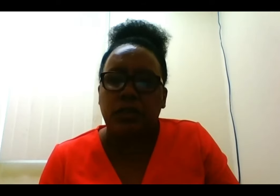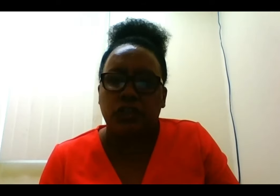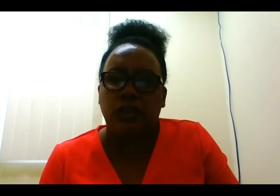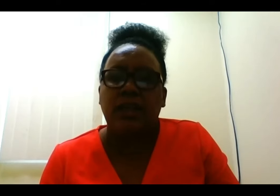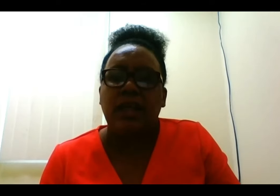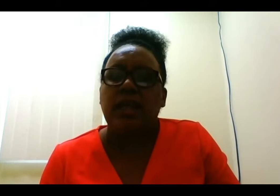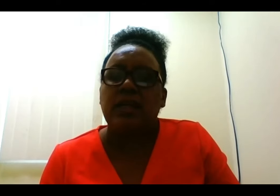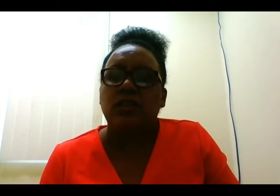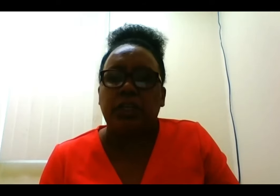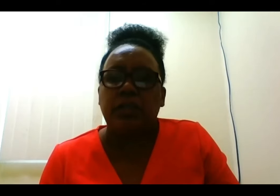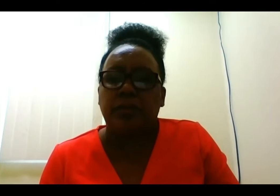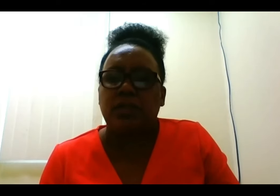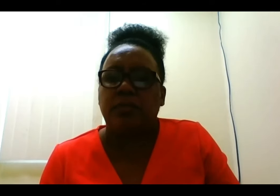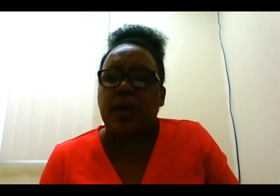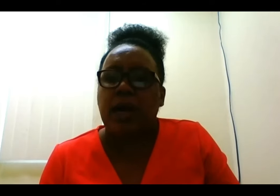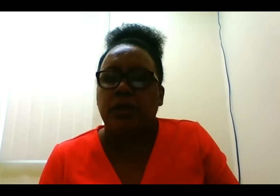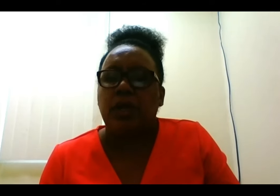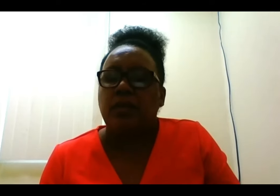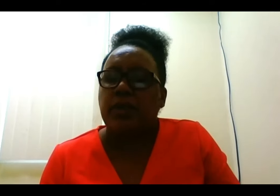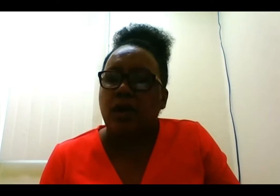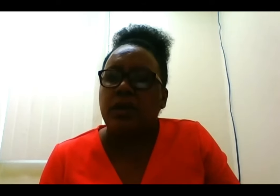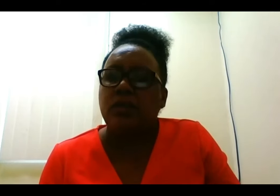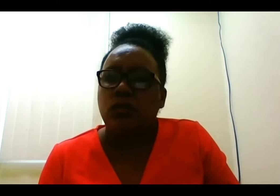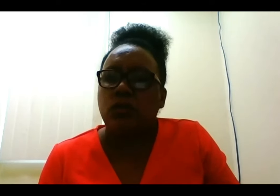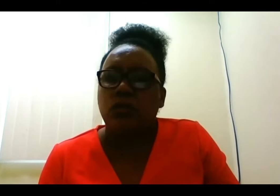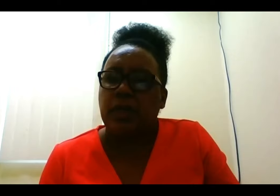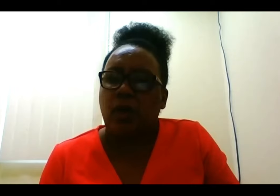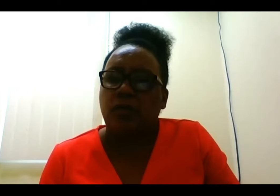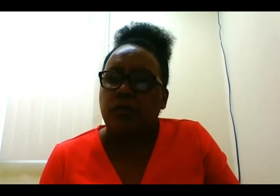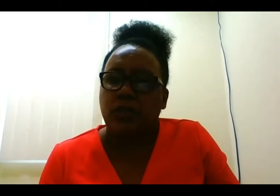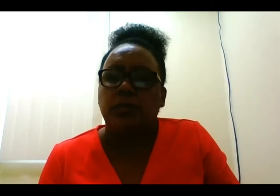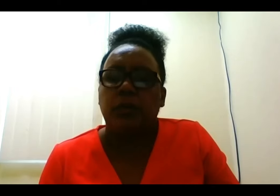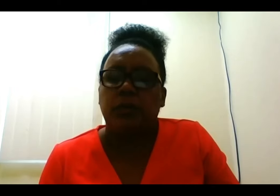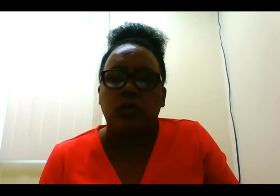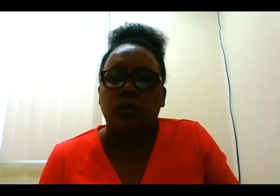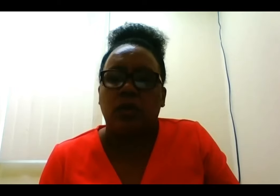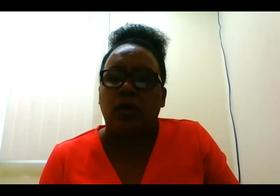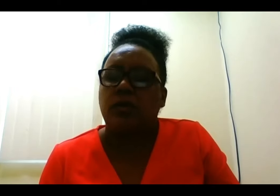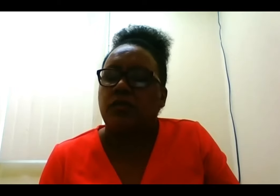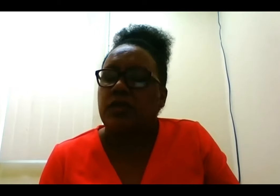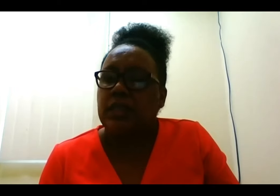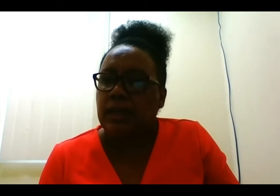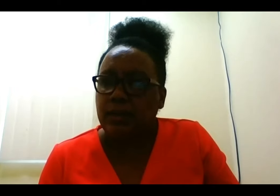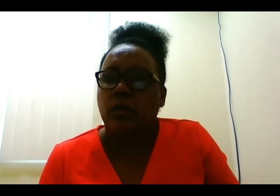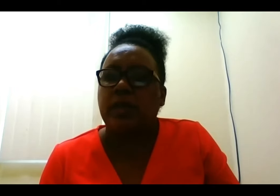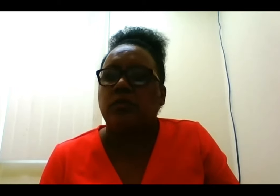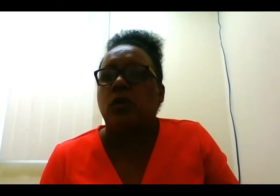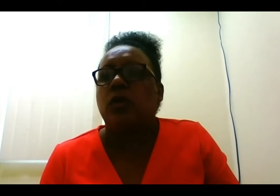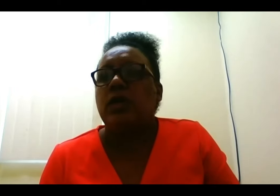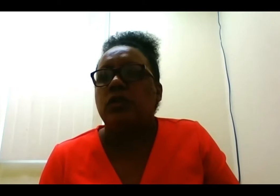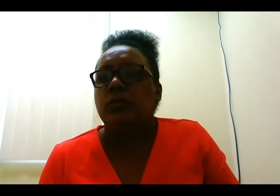mention that of gender-based barrier. There are issues of sexual abuse or neglect as well